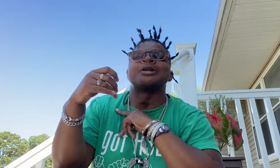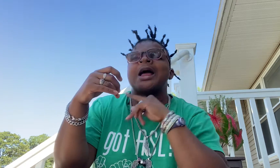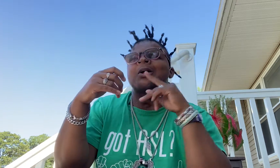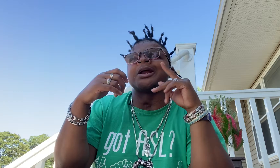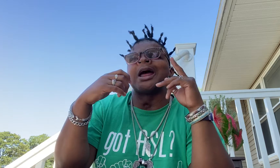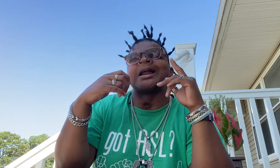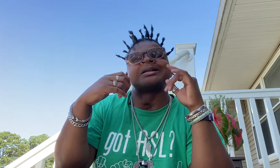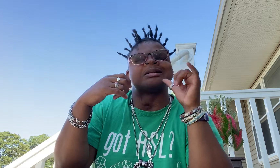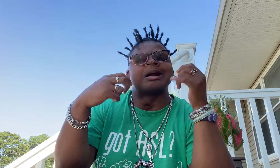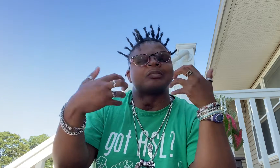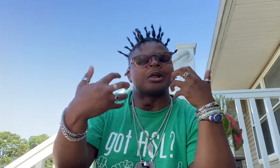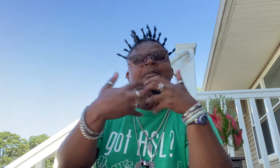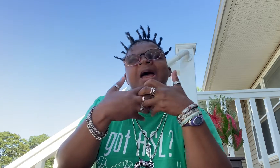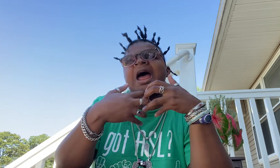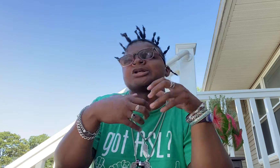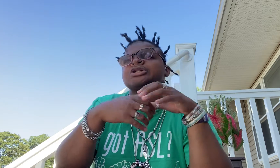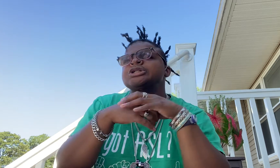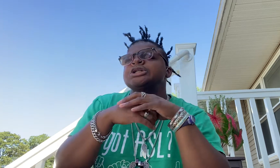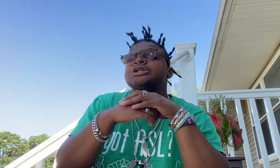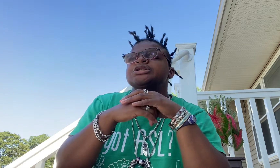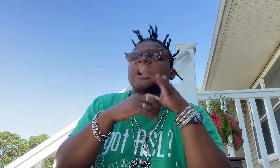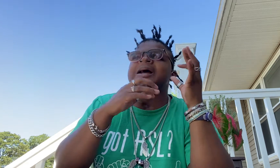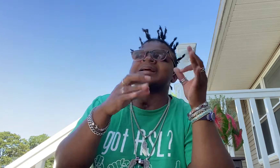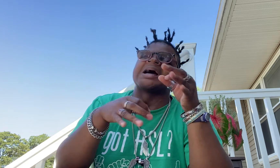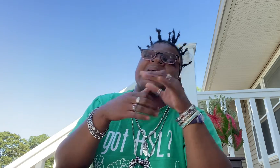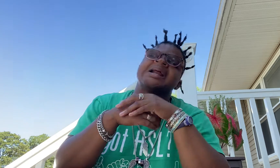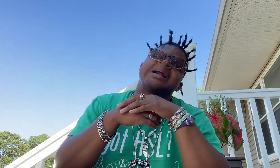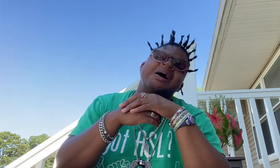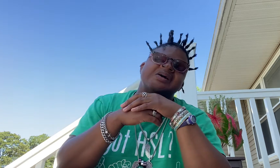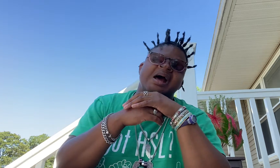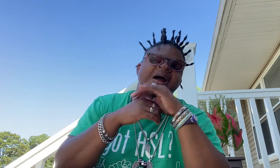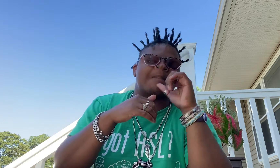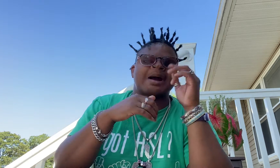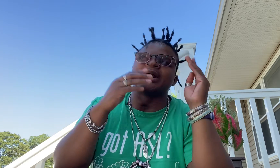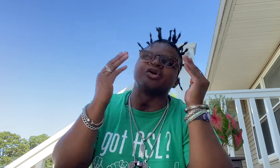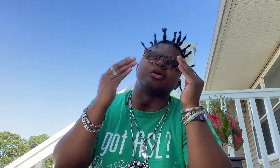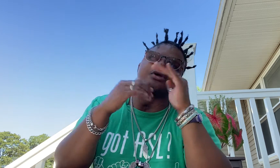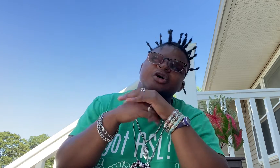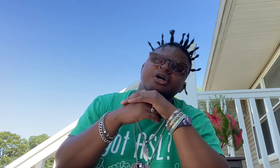personality, and it doesn't really match. So I decided, okay, I'm not gonna use a mirror